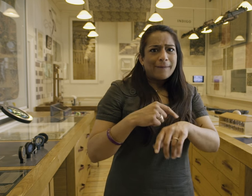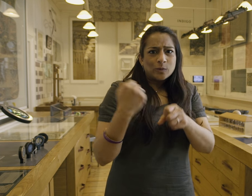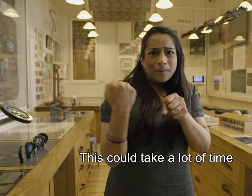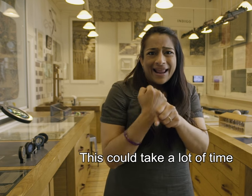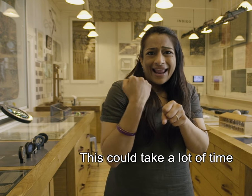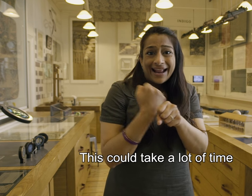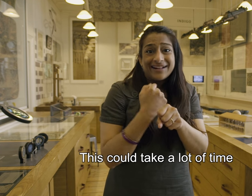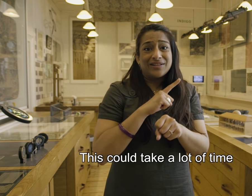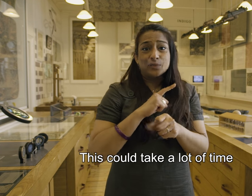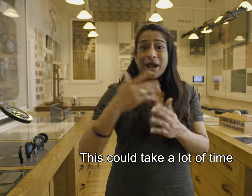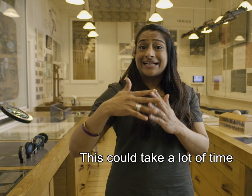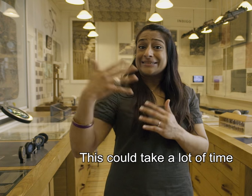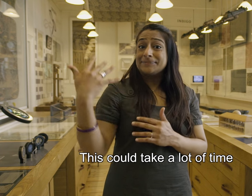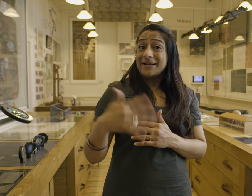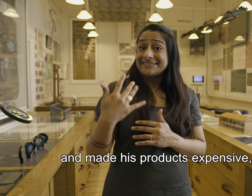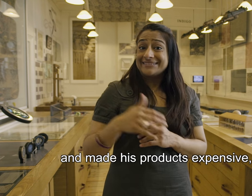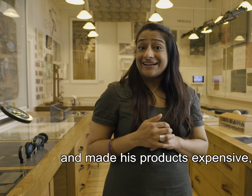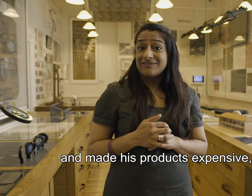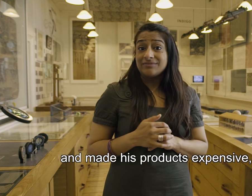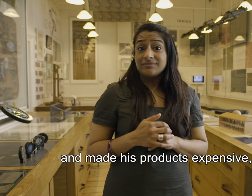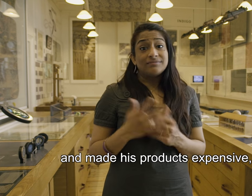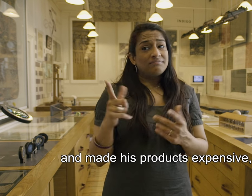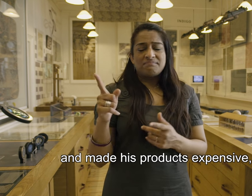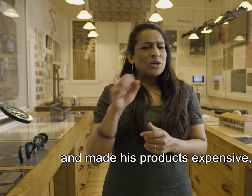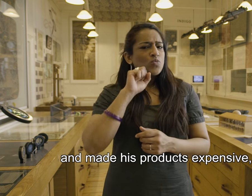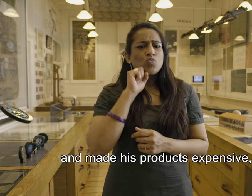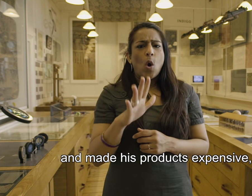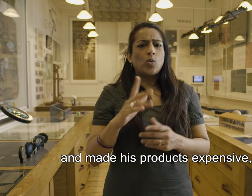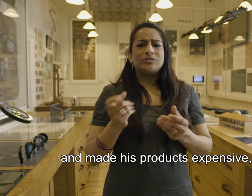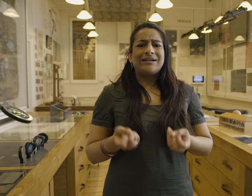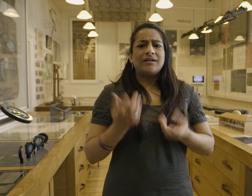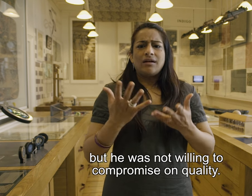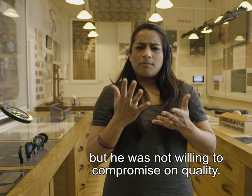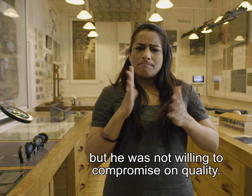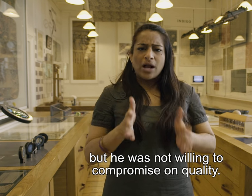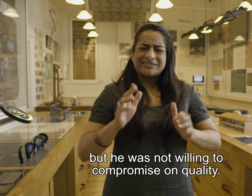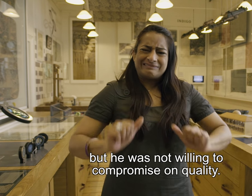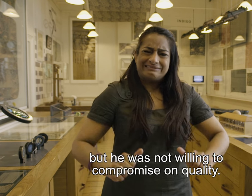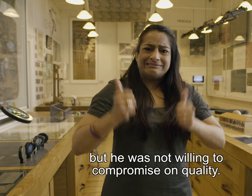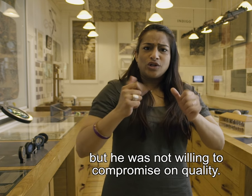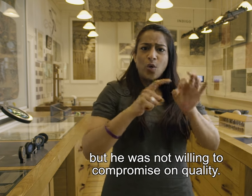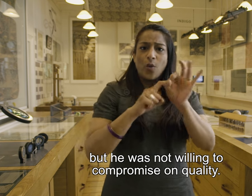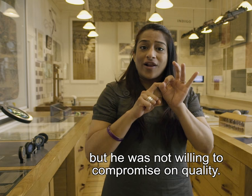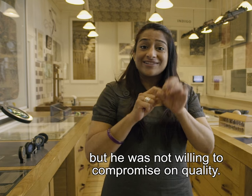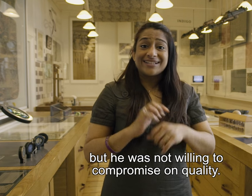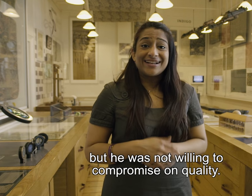this could take a lot of time and made his products expensive but he was not willing to compromise on quality